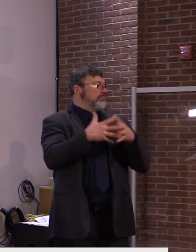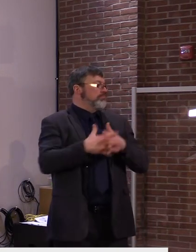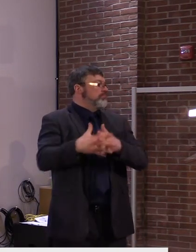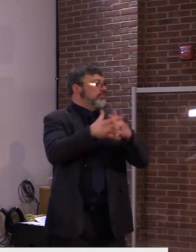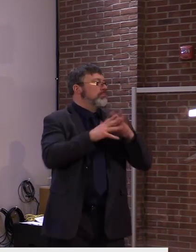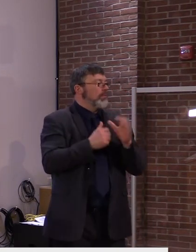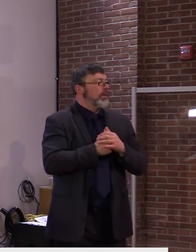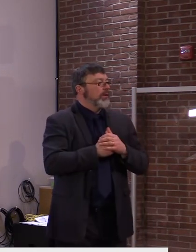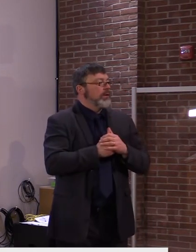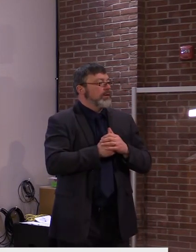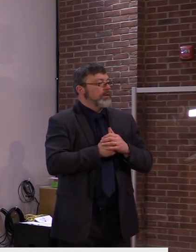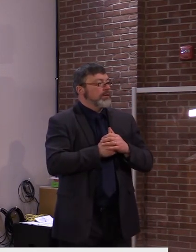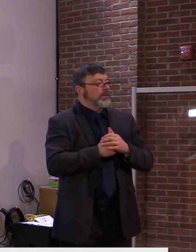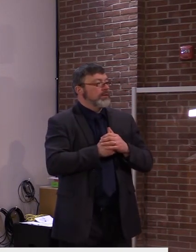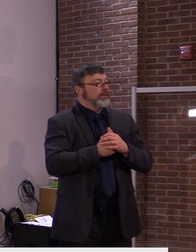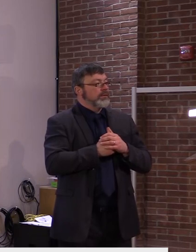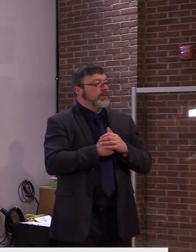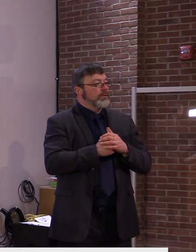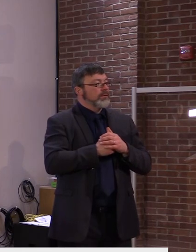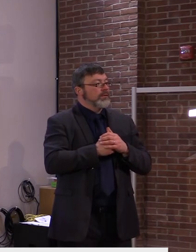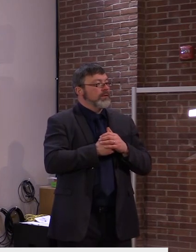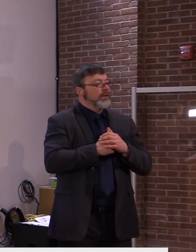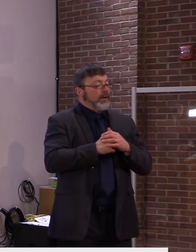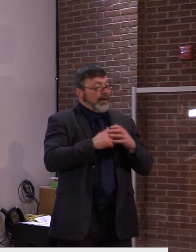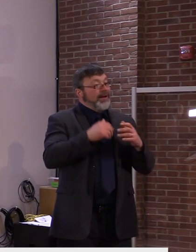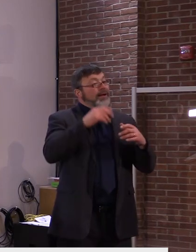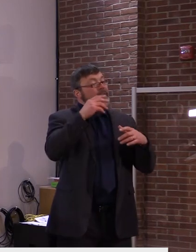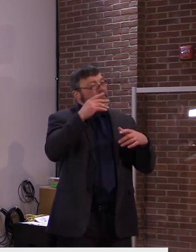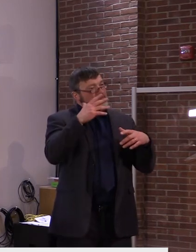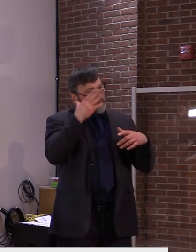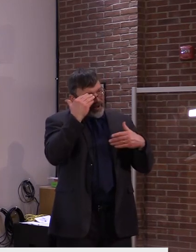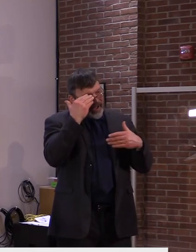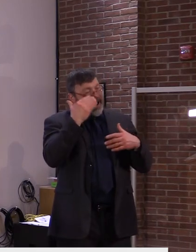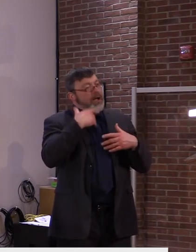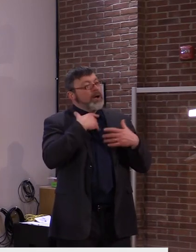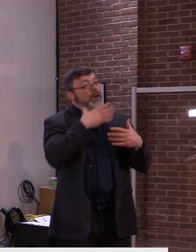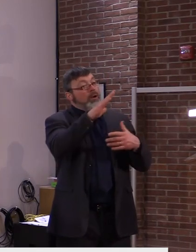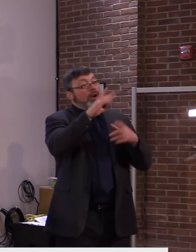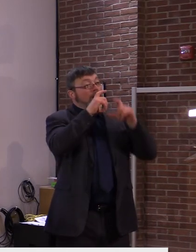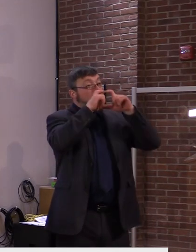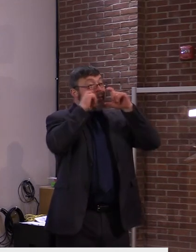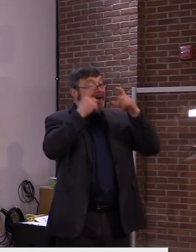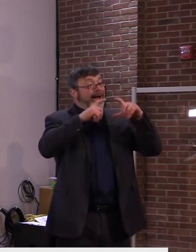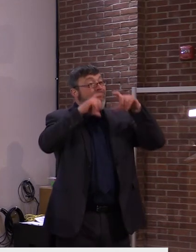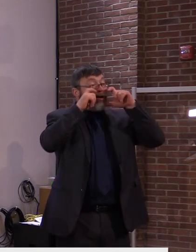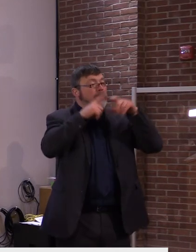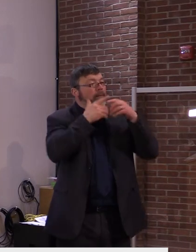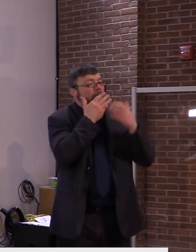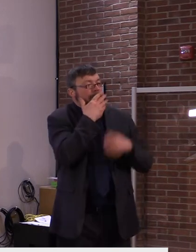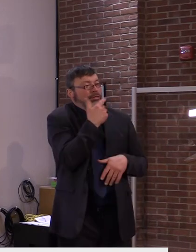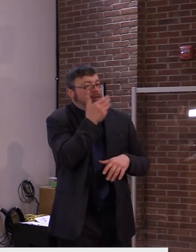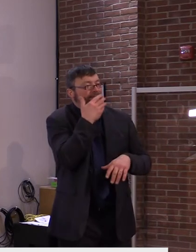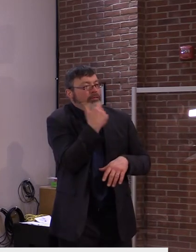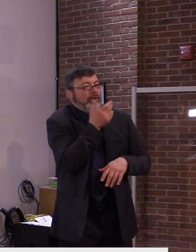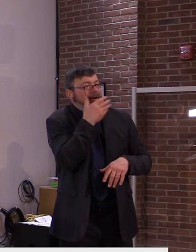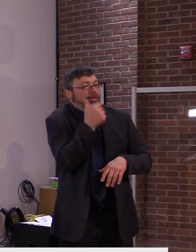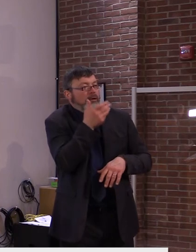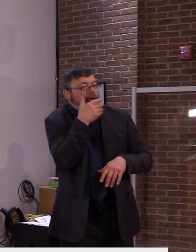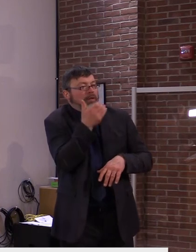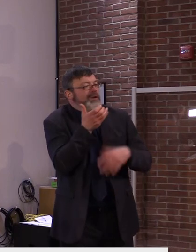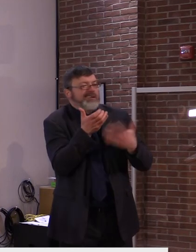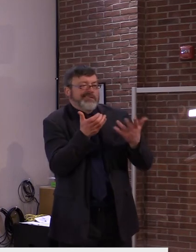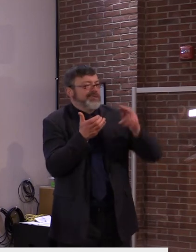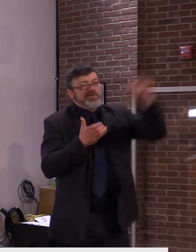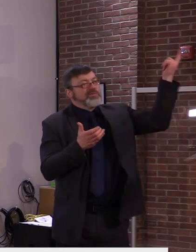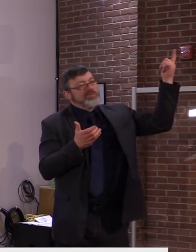protect. I want to emphasize this is not something that we all need to do. The most important thing is we just need